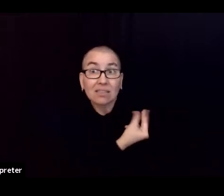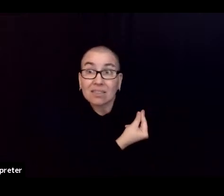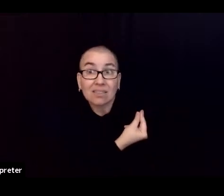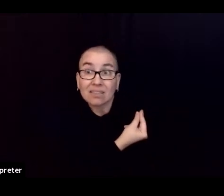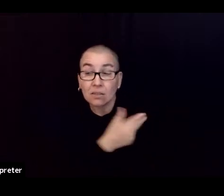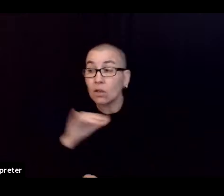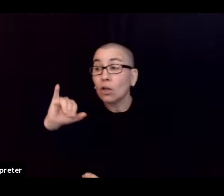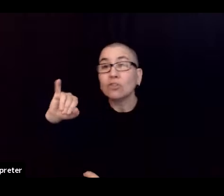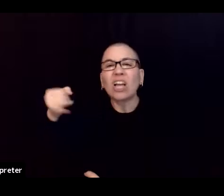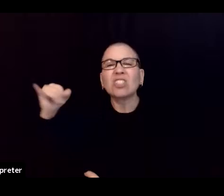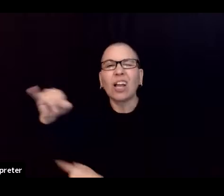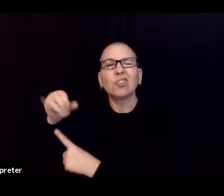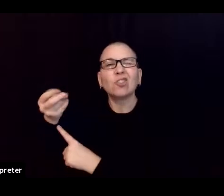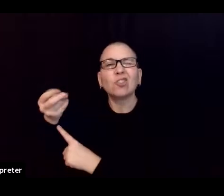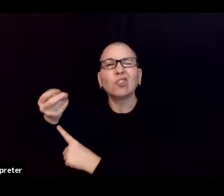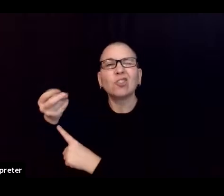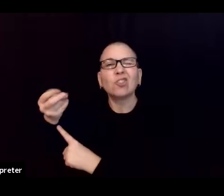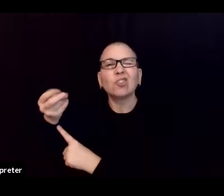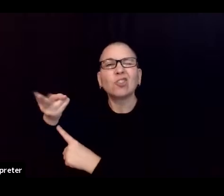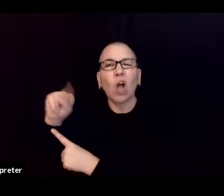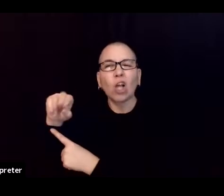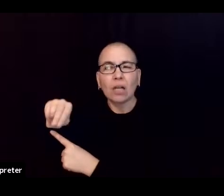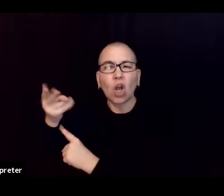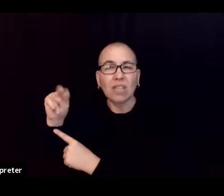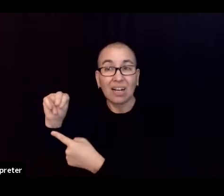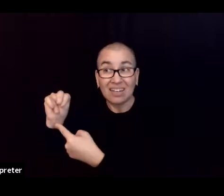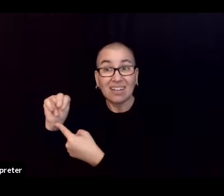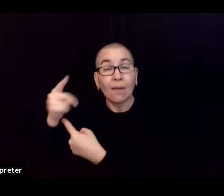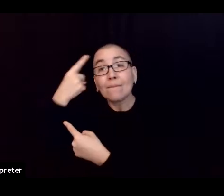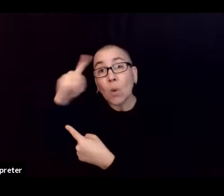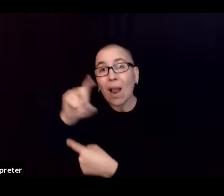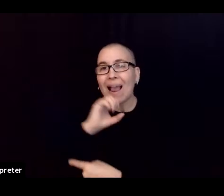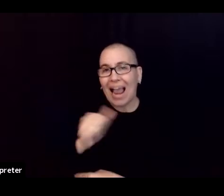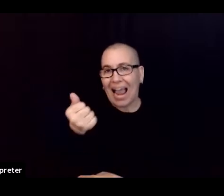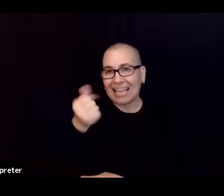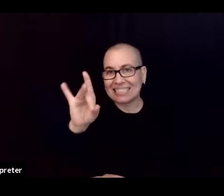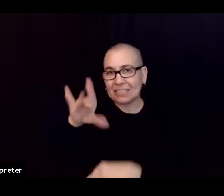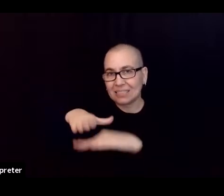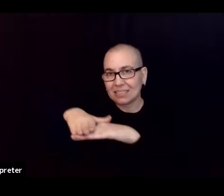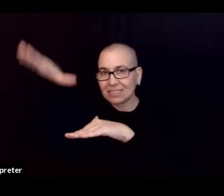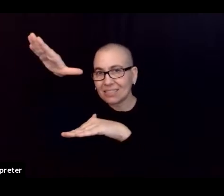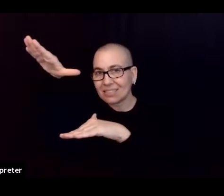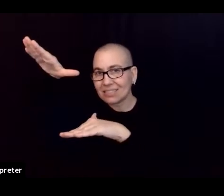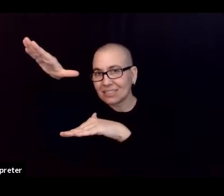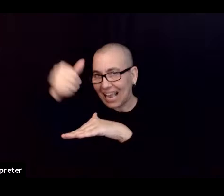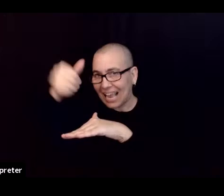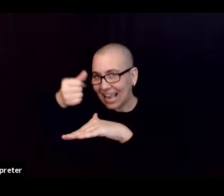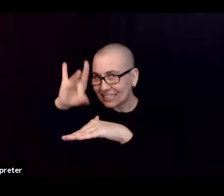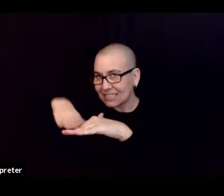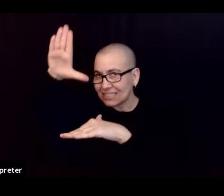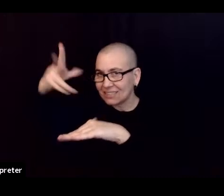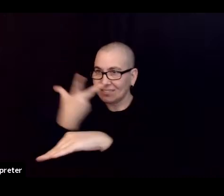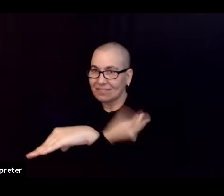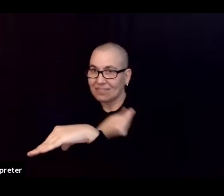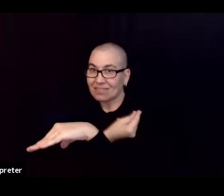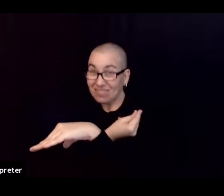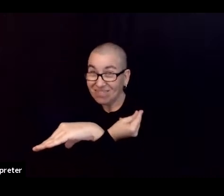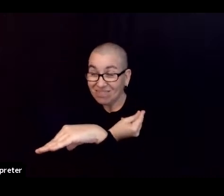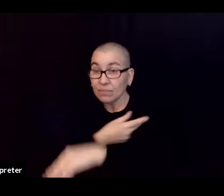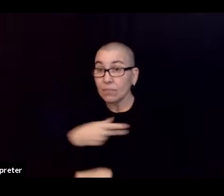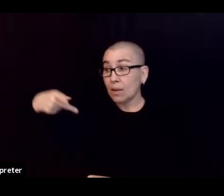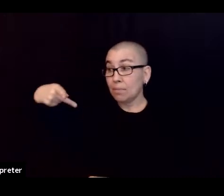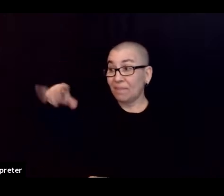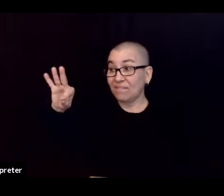for individuals 18 and older. Pfizer can go down to 16, but in general, these are populations that won't have the ability to